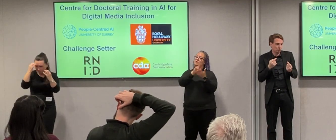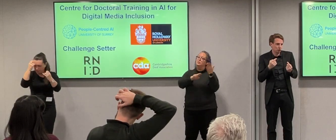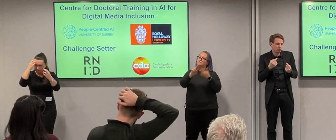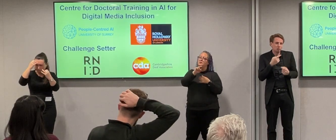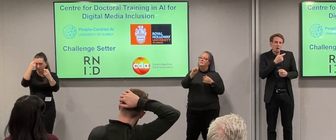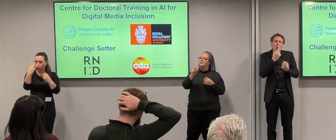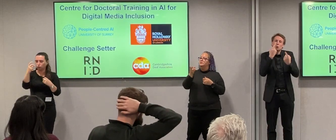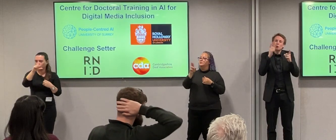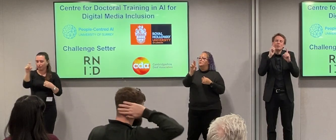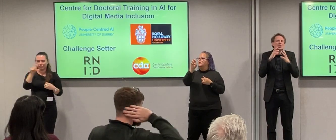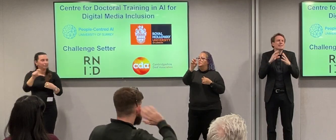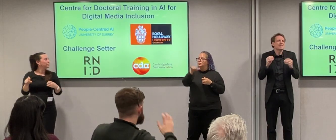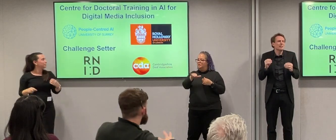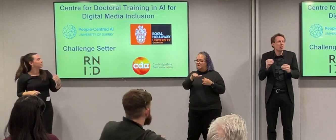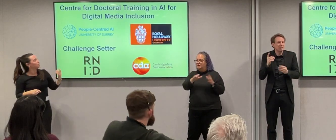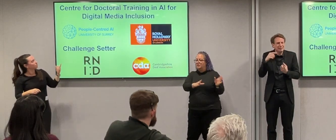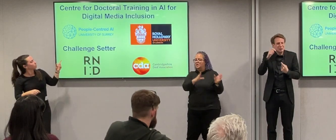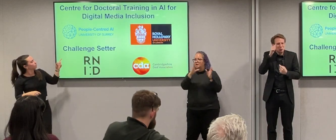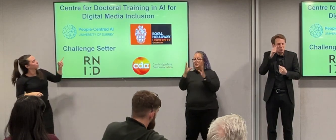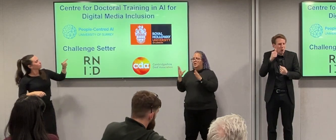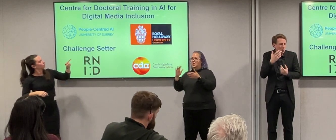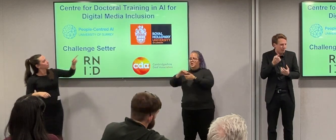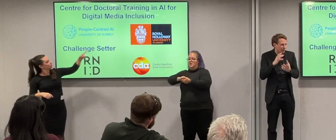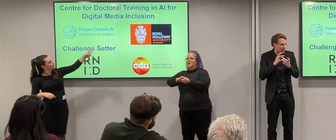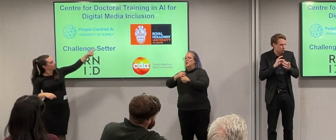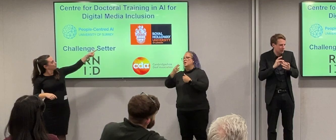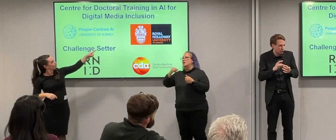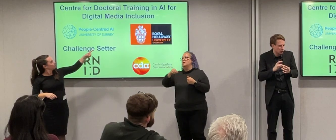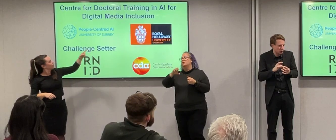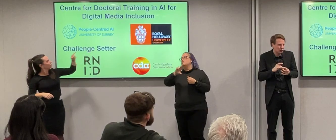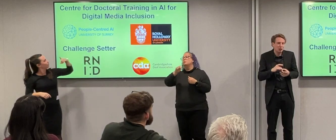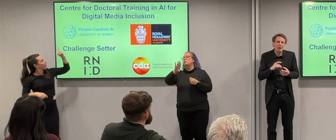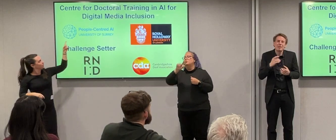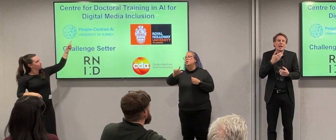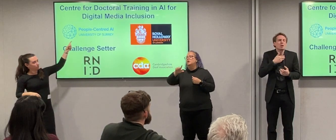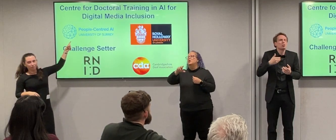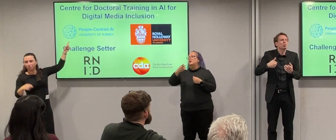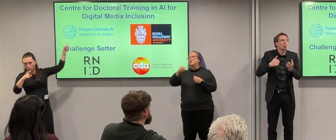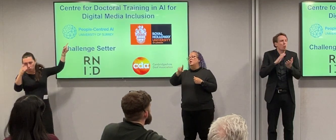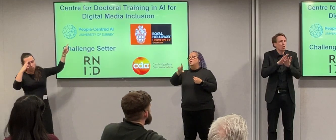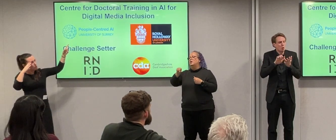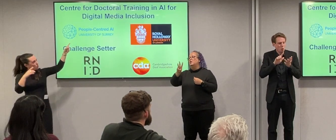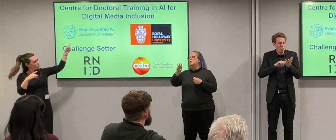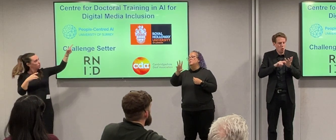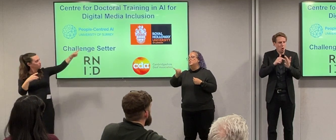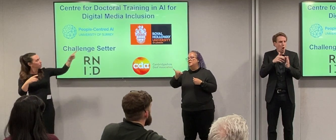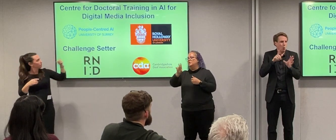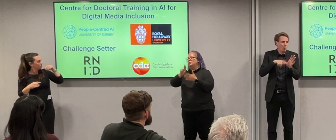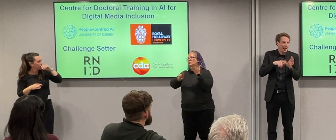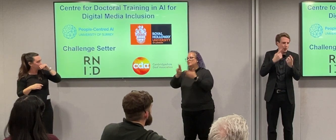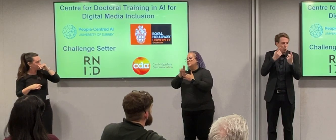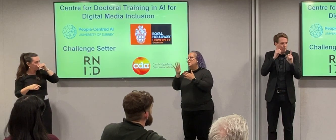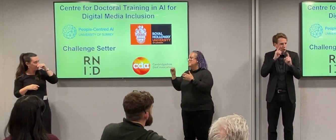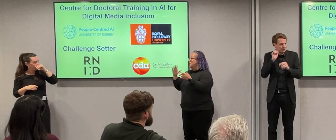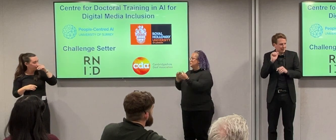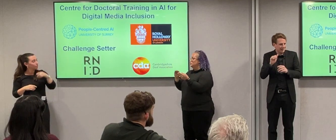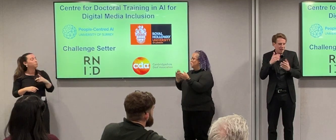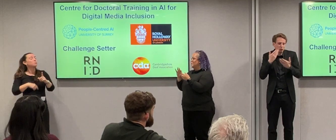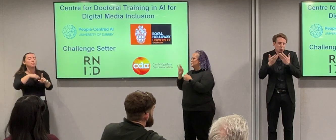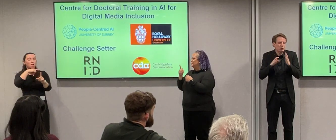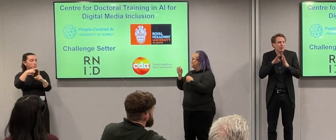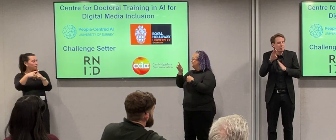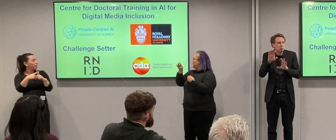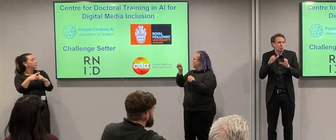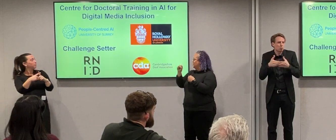Surrey, so most people in this room already know it, and Royal Holloway University and their Story Futures group. So us, along with one of our